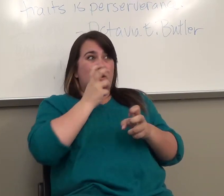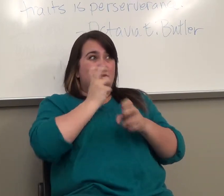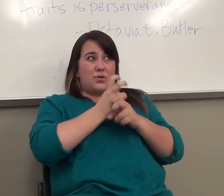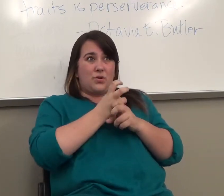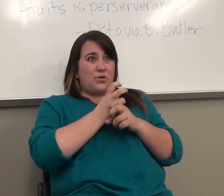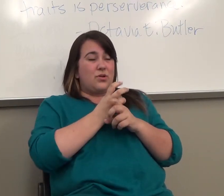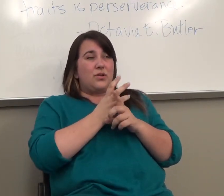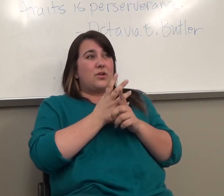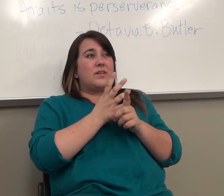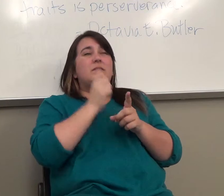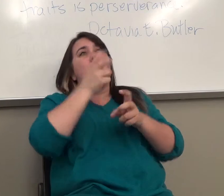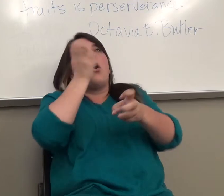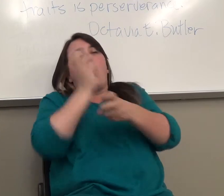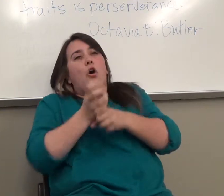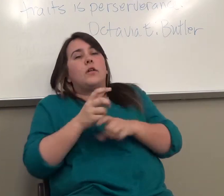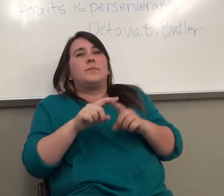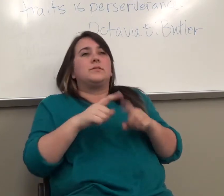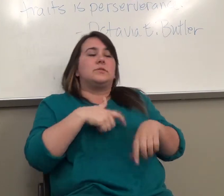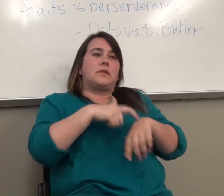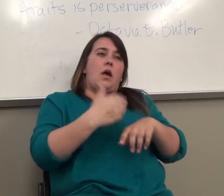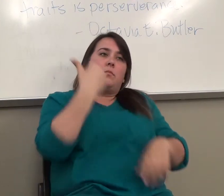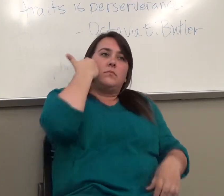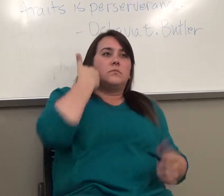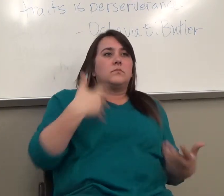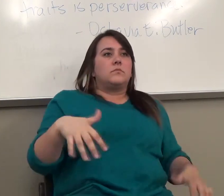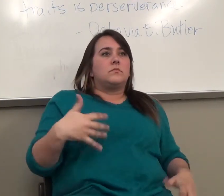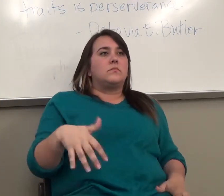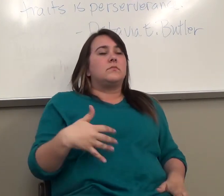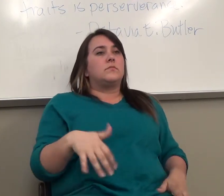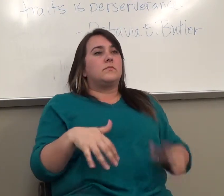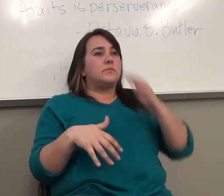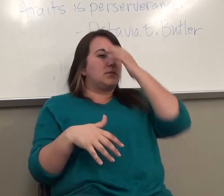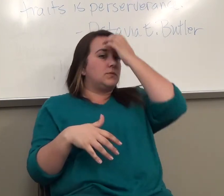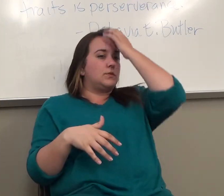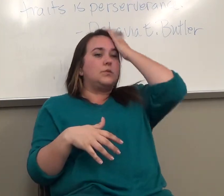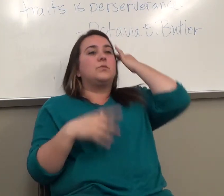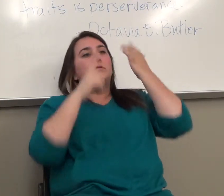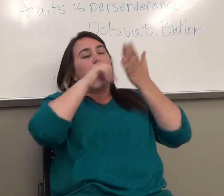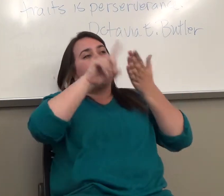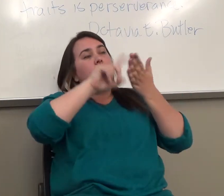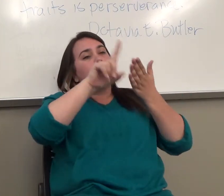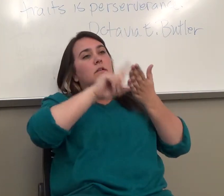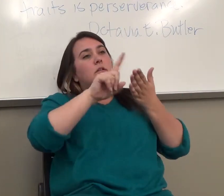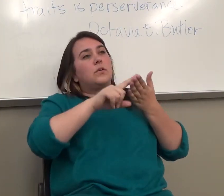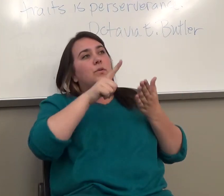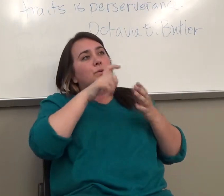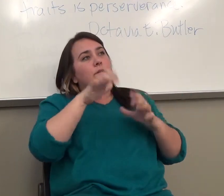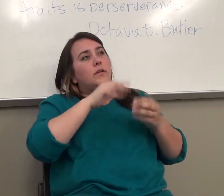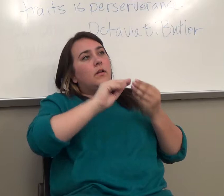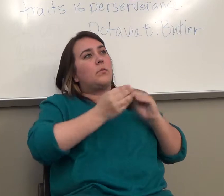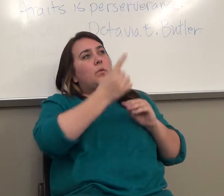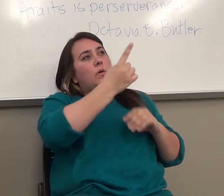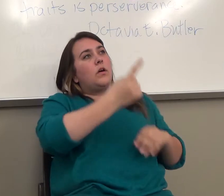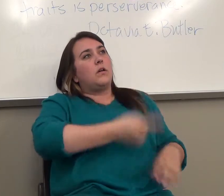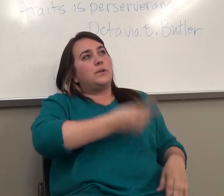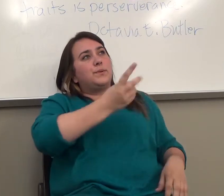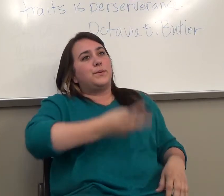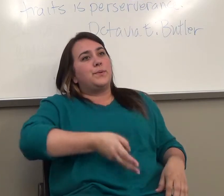It's not hard, it's just time consuming to keep going in and checking who's done number 1, 2, 3. So